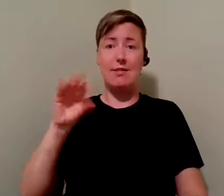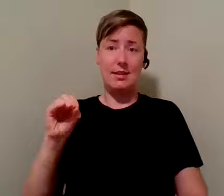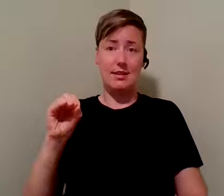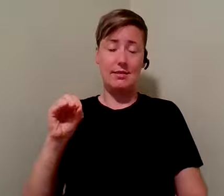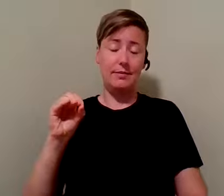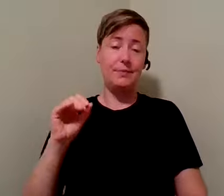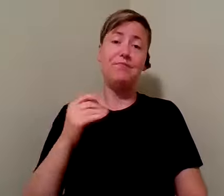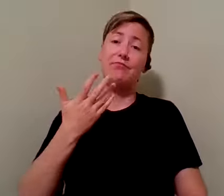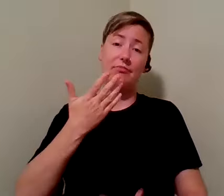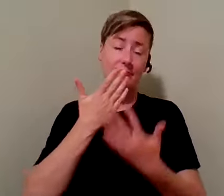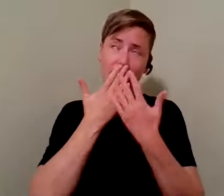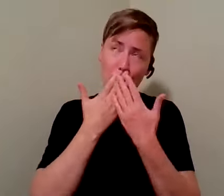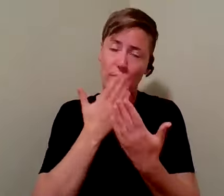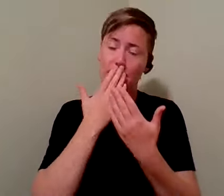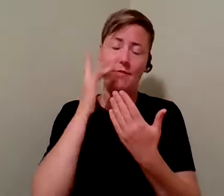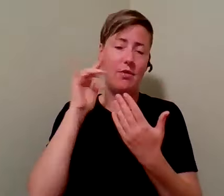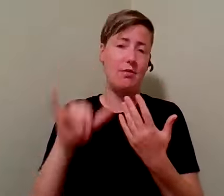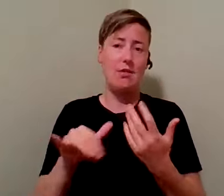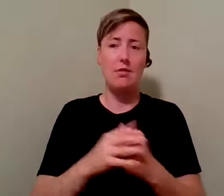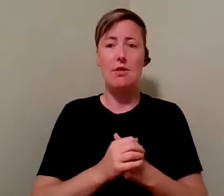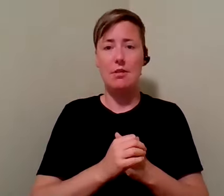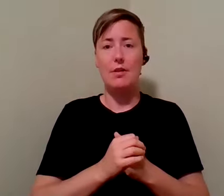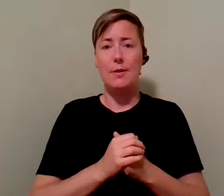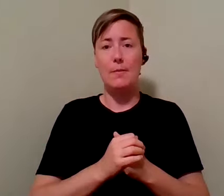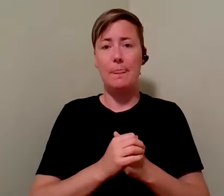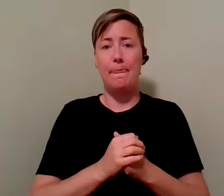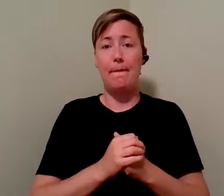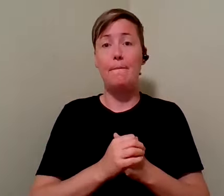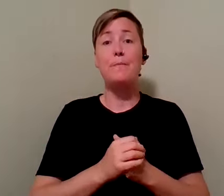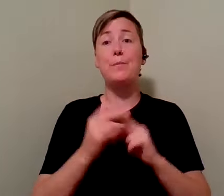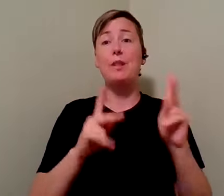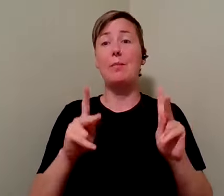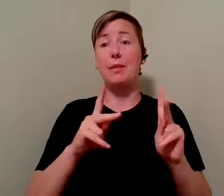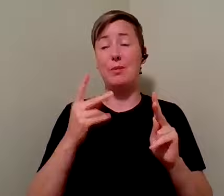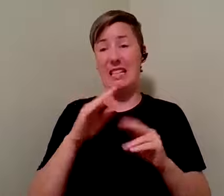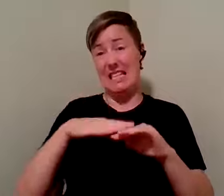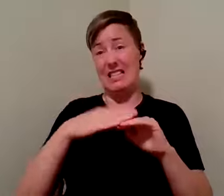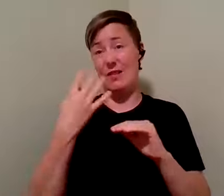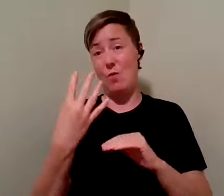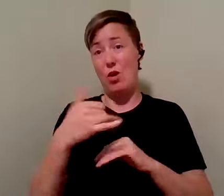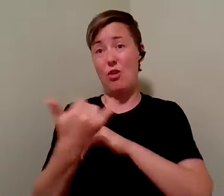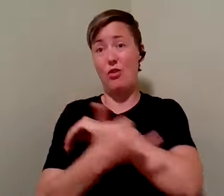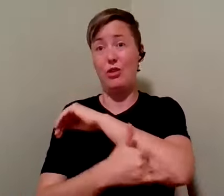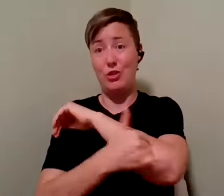that. And people in at least 4 other countries are grateful as well. So that's a good